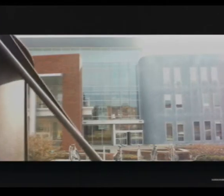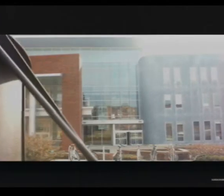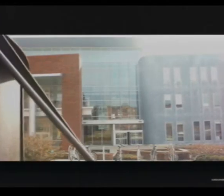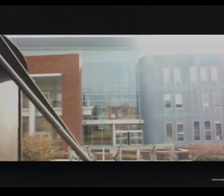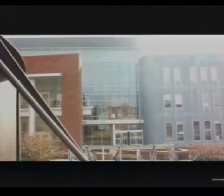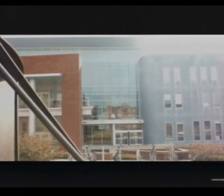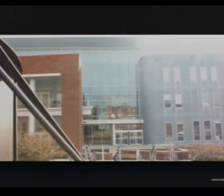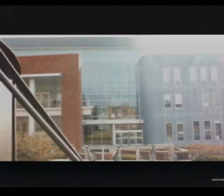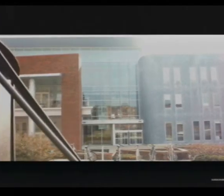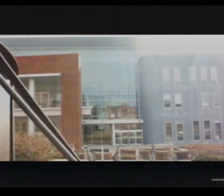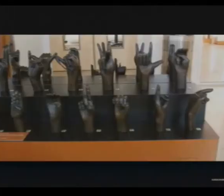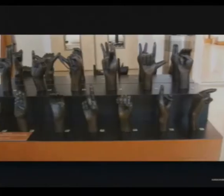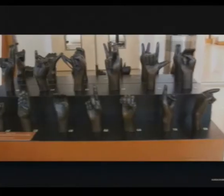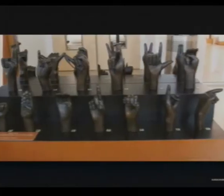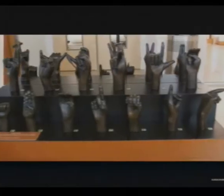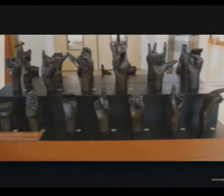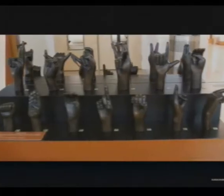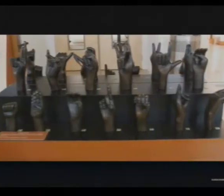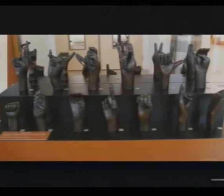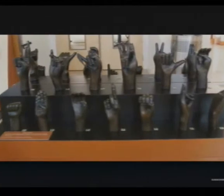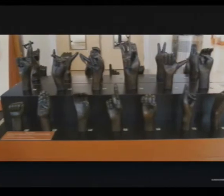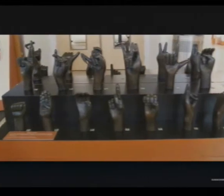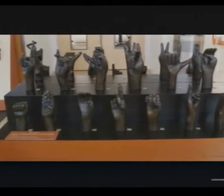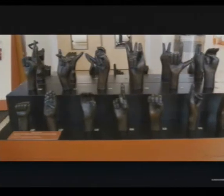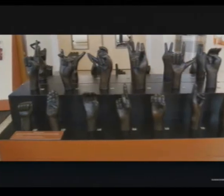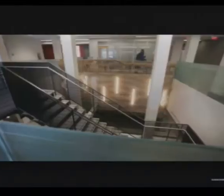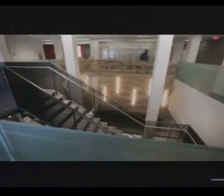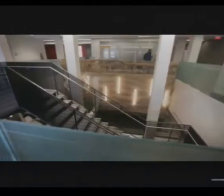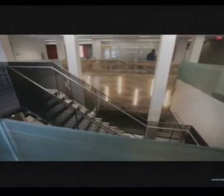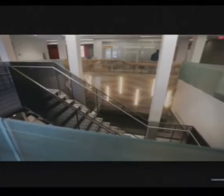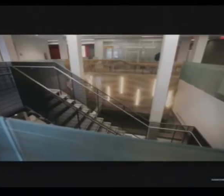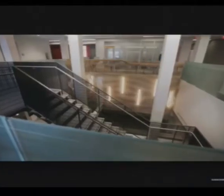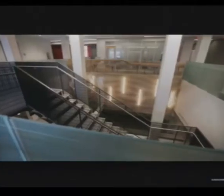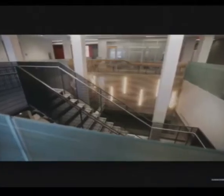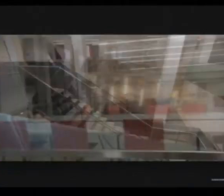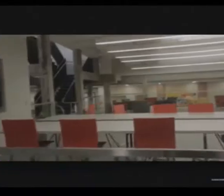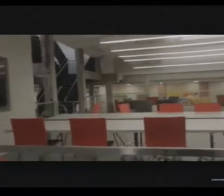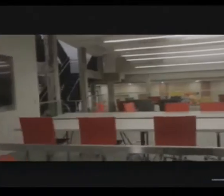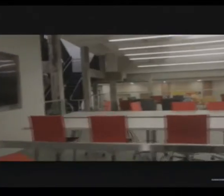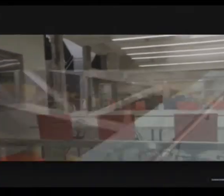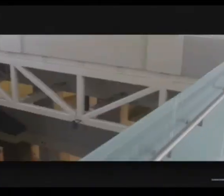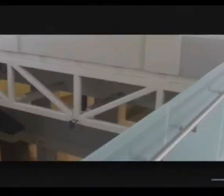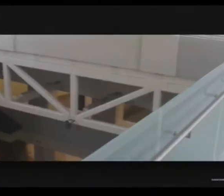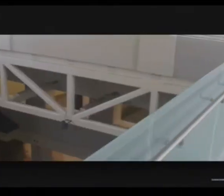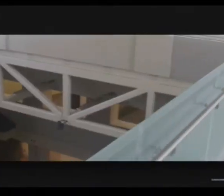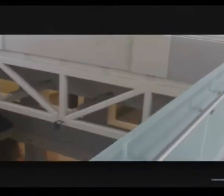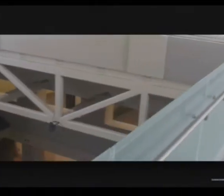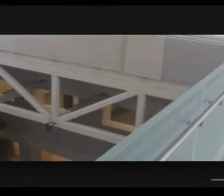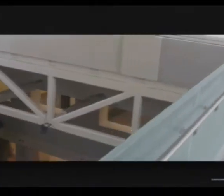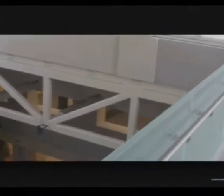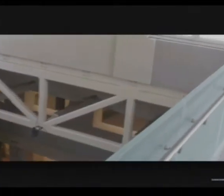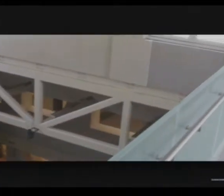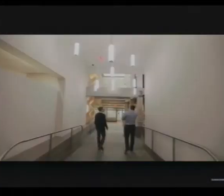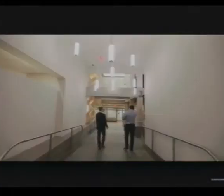for the deaf and hard of hearing, and they are redesigning entire buildings based on the sensory experience of those who don't